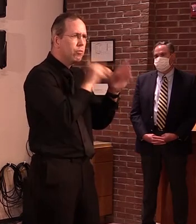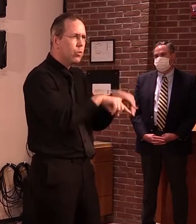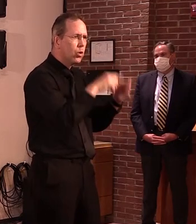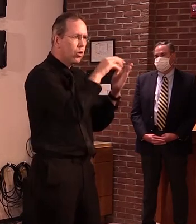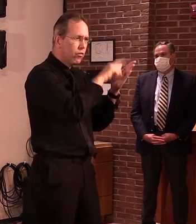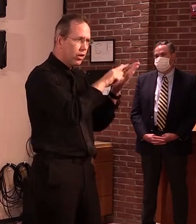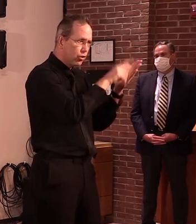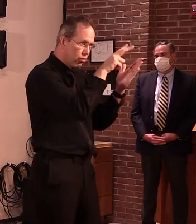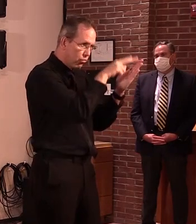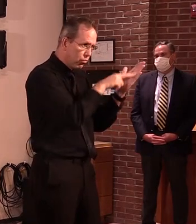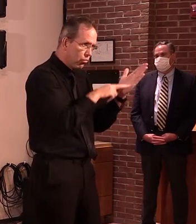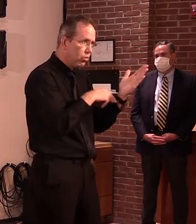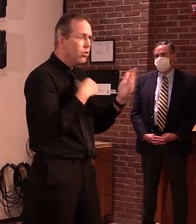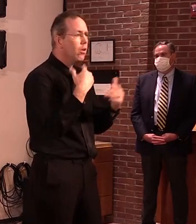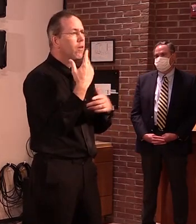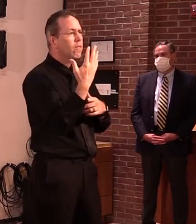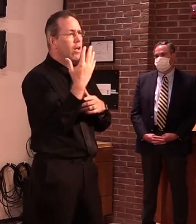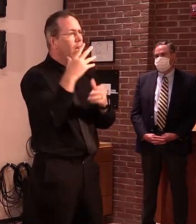Department of